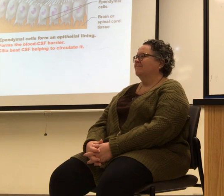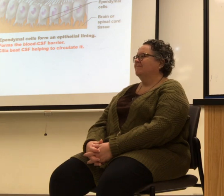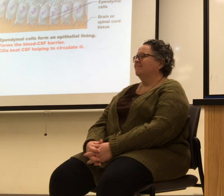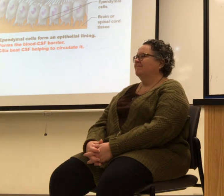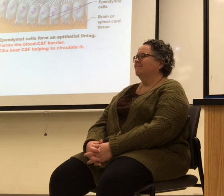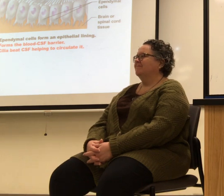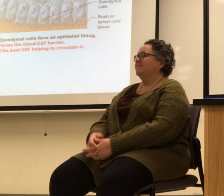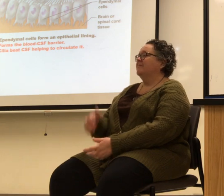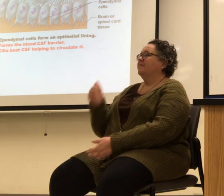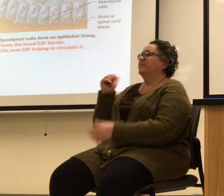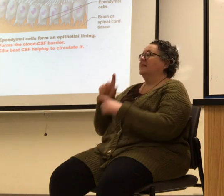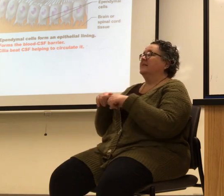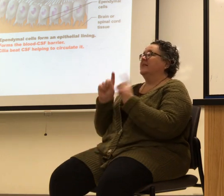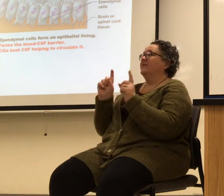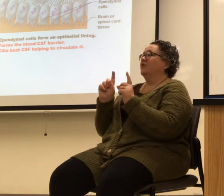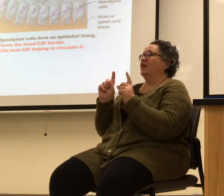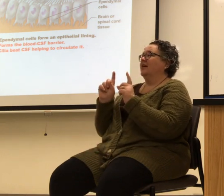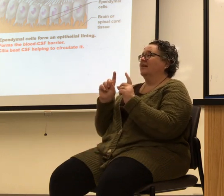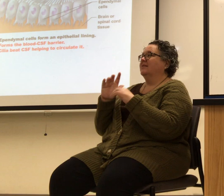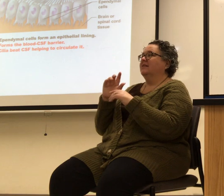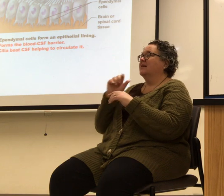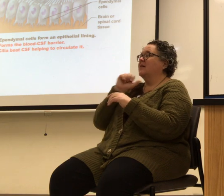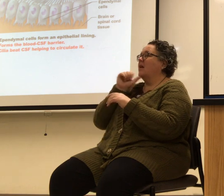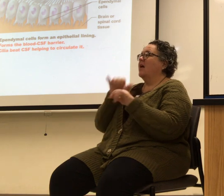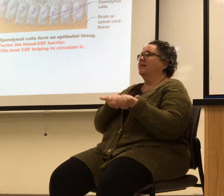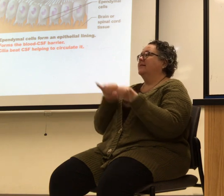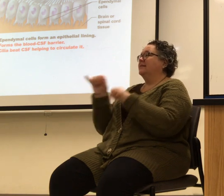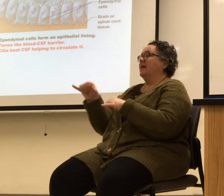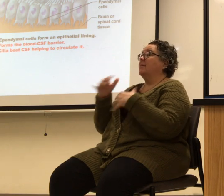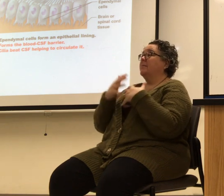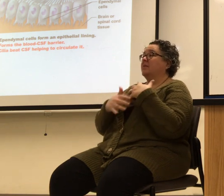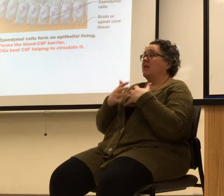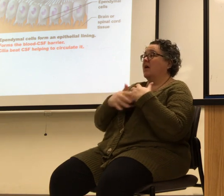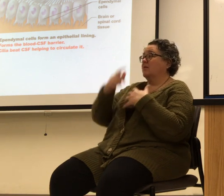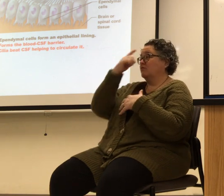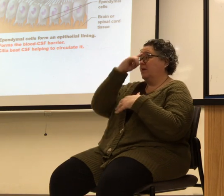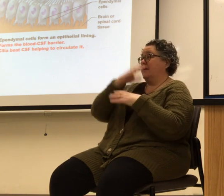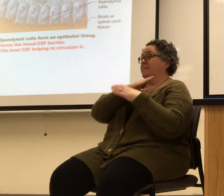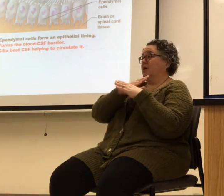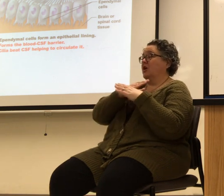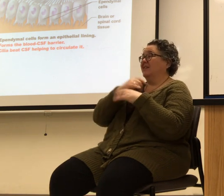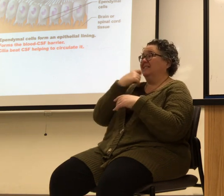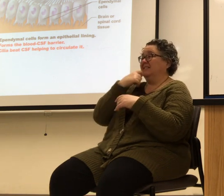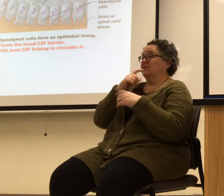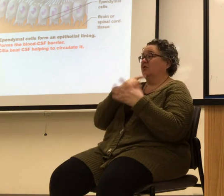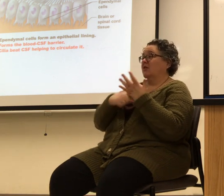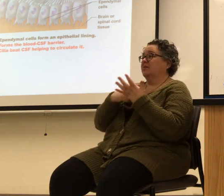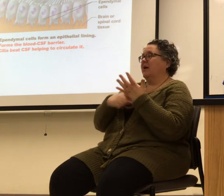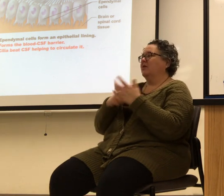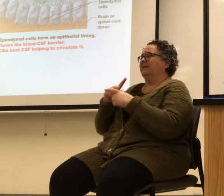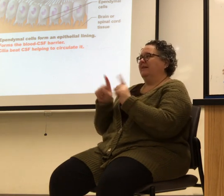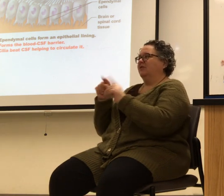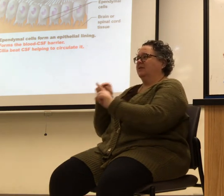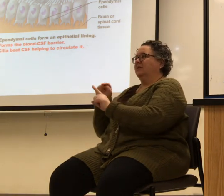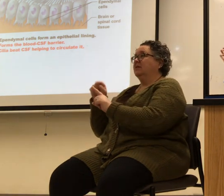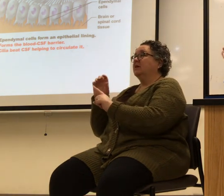This is different from the blood-brain barrier I just erased, actually. The blood-CSF